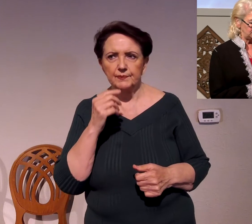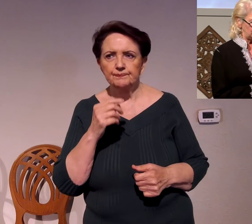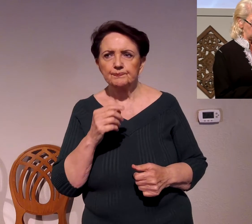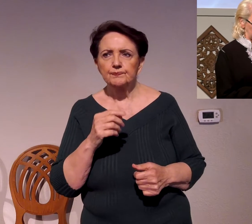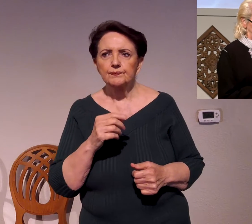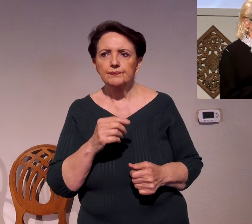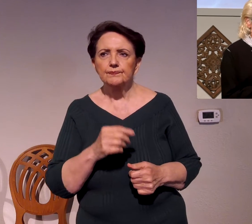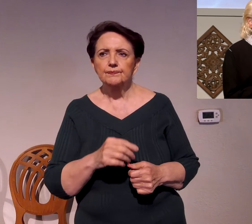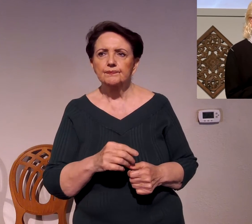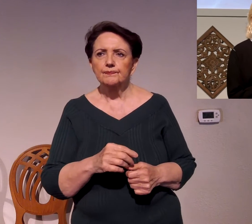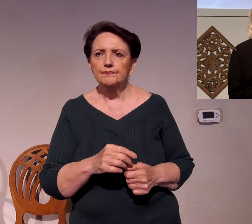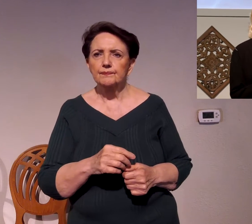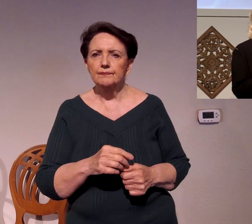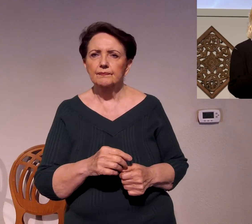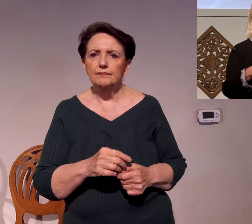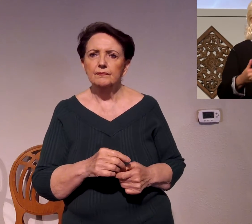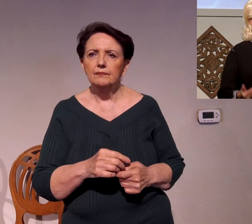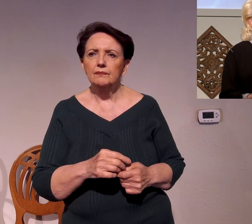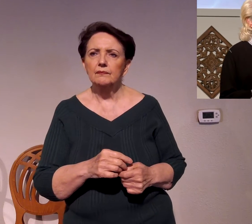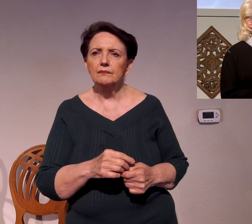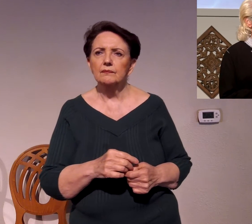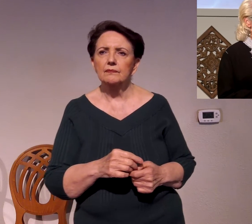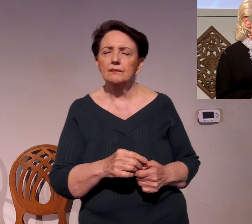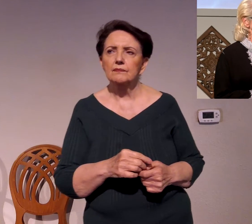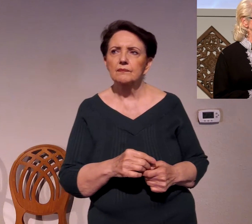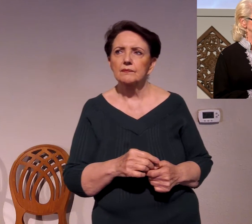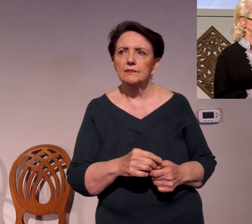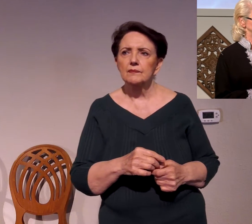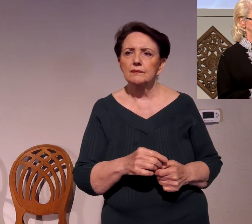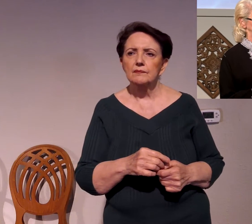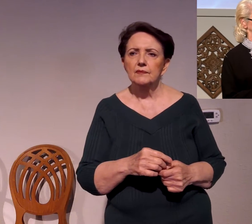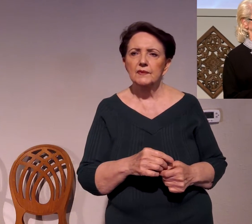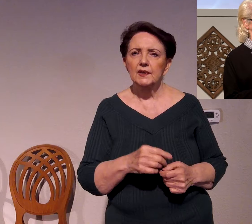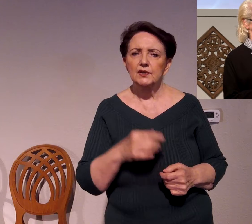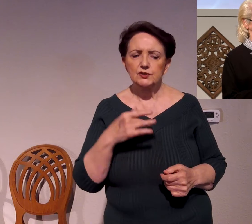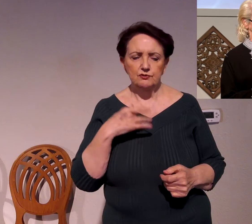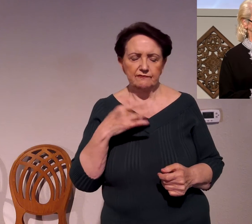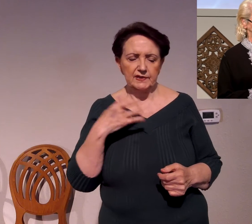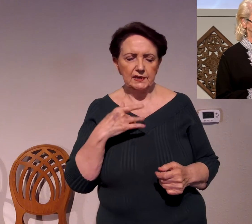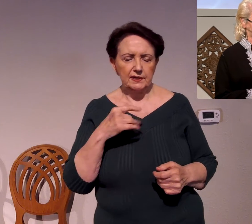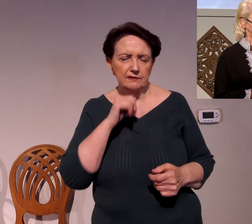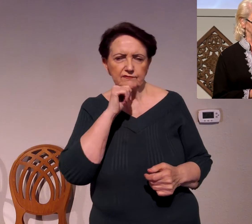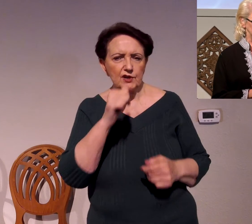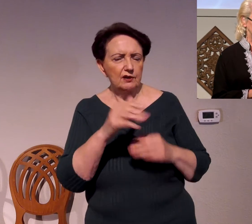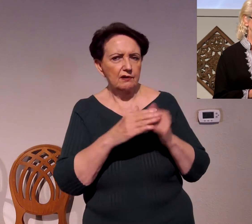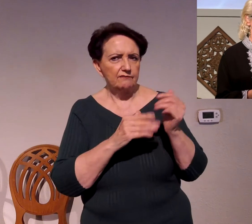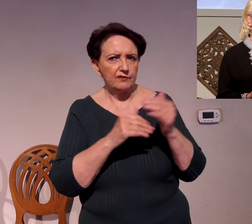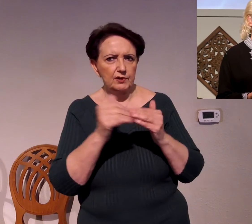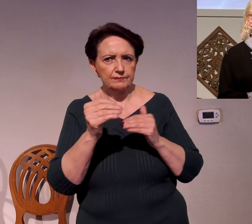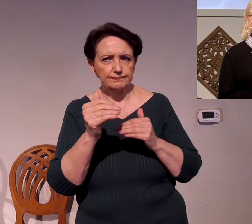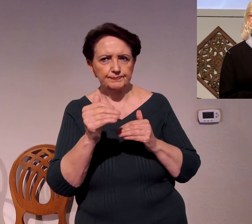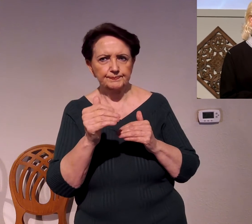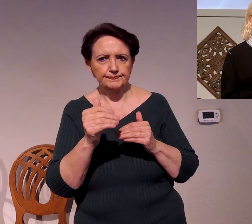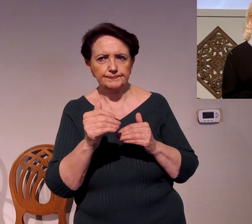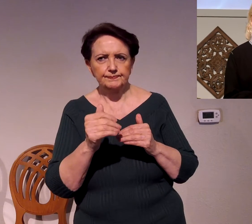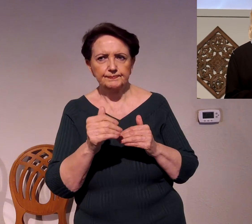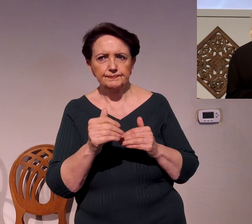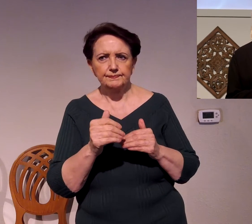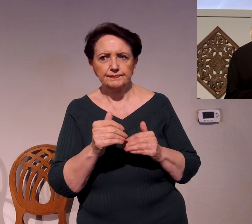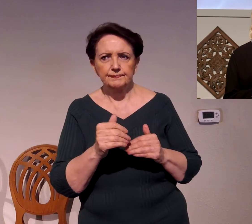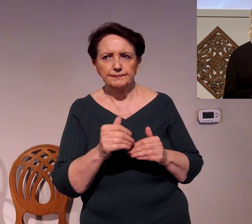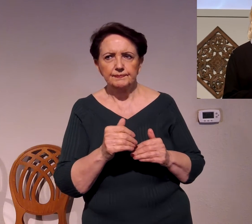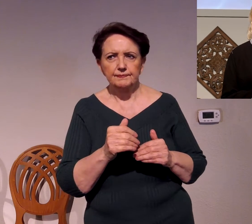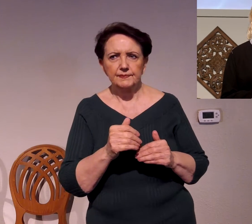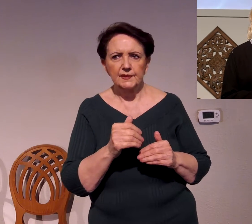think that we come to is our own sense of discomfort. Actually, I'm not even sure that's a